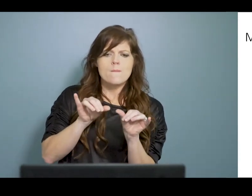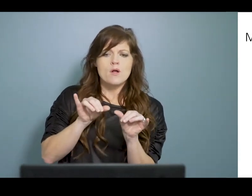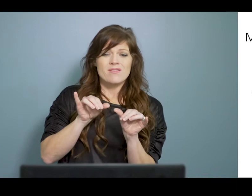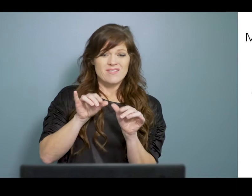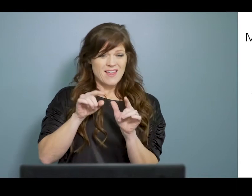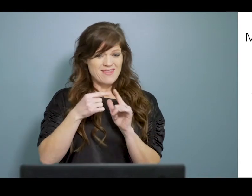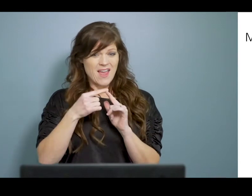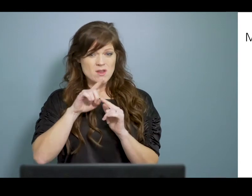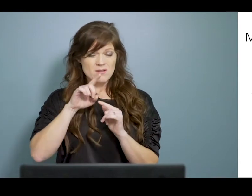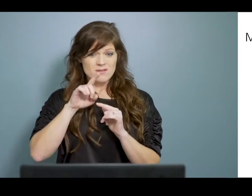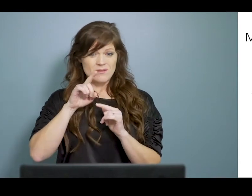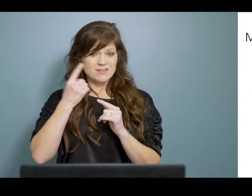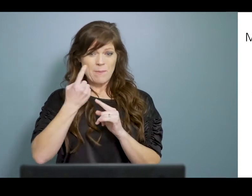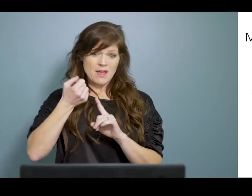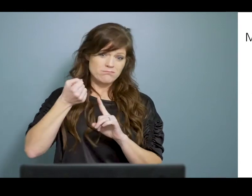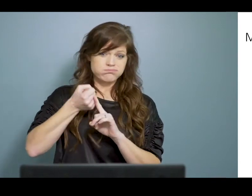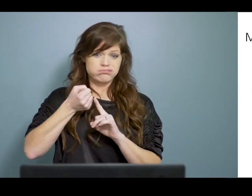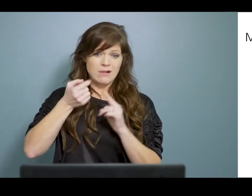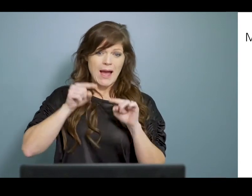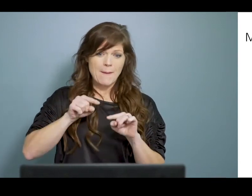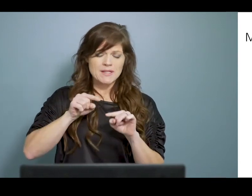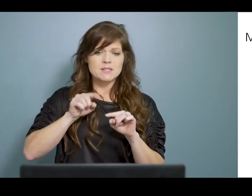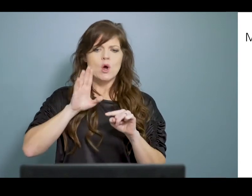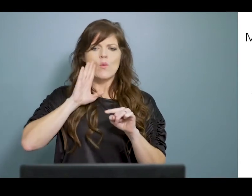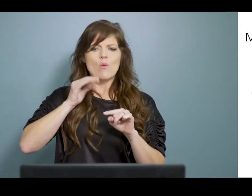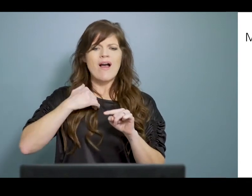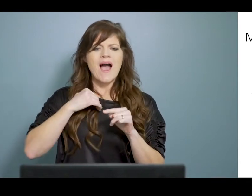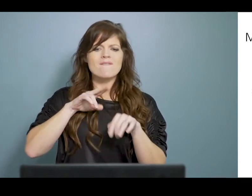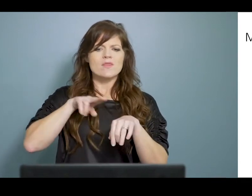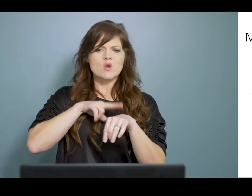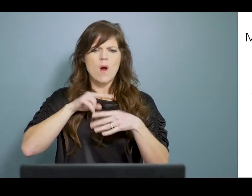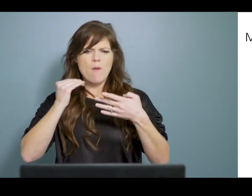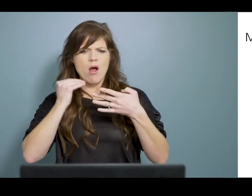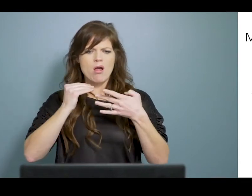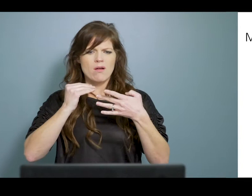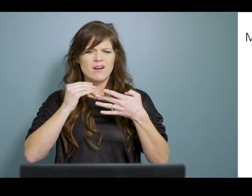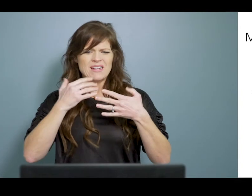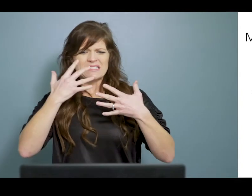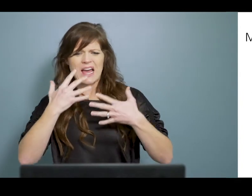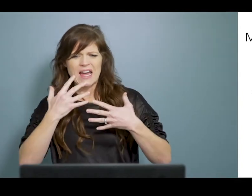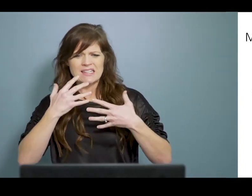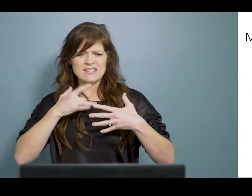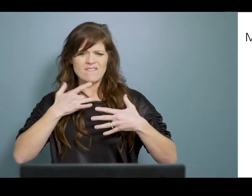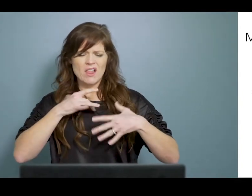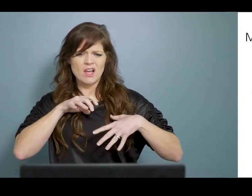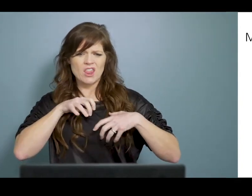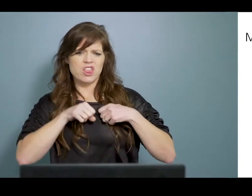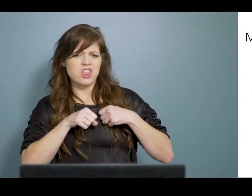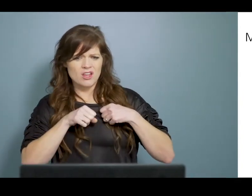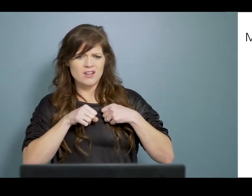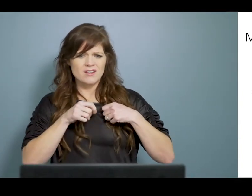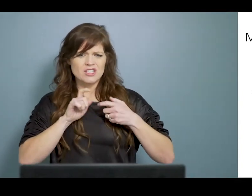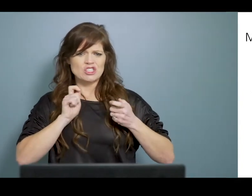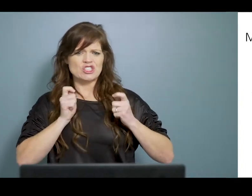process of shock and denial and sadness and loss, and then start to come around to like,